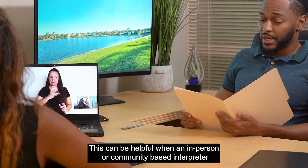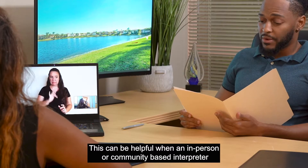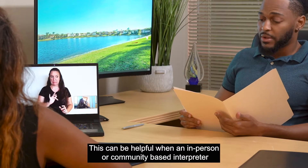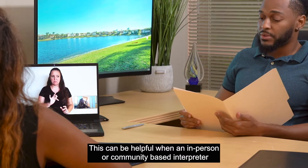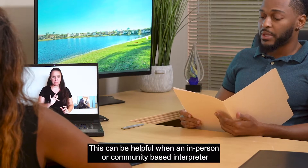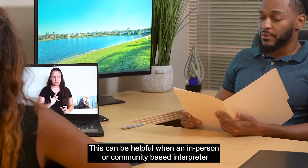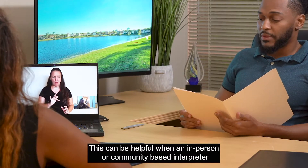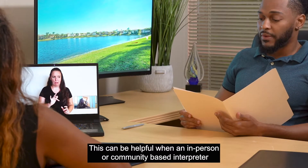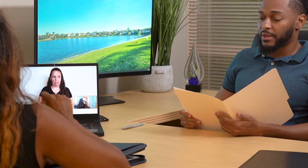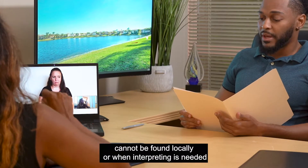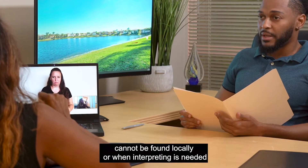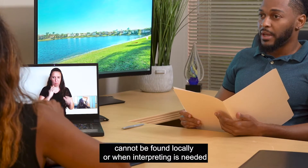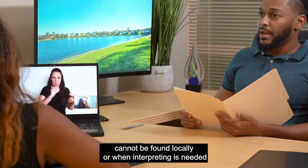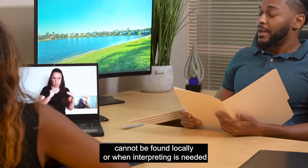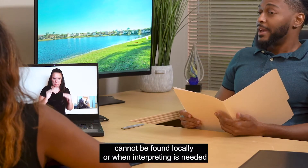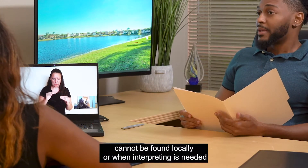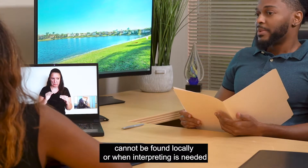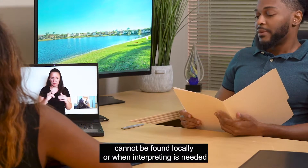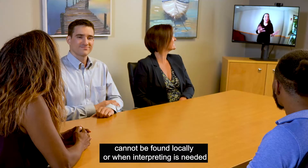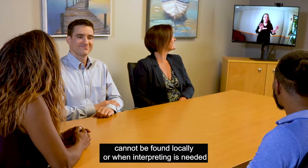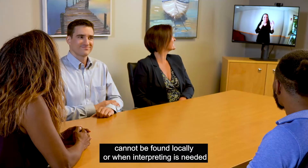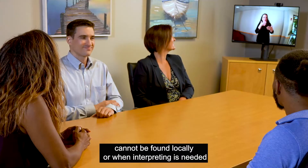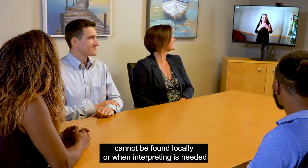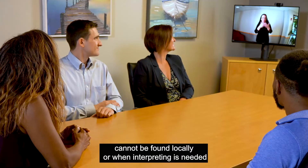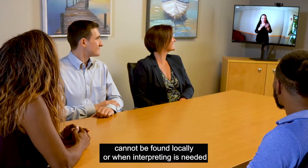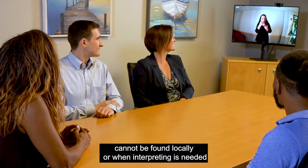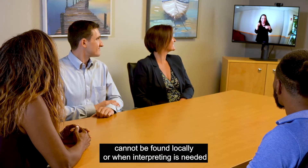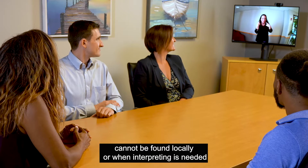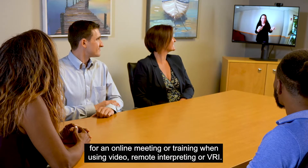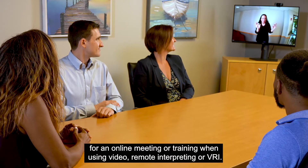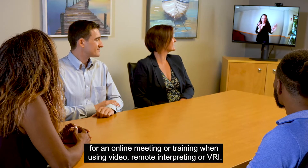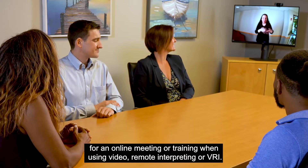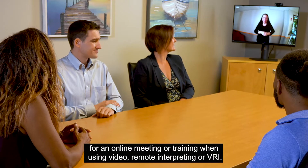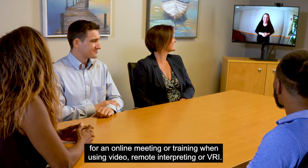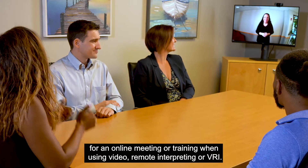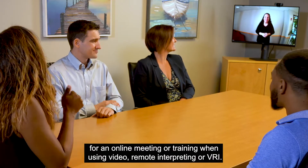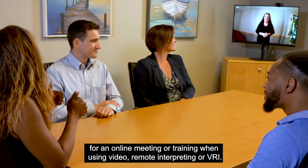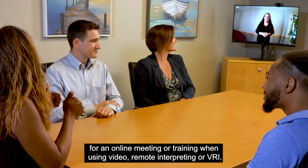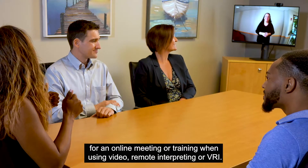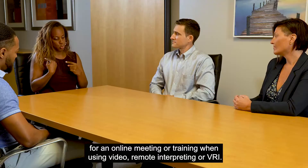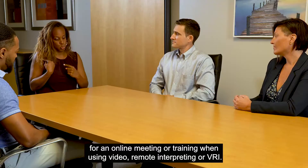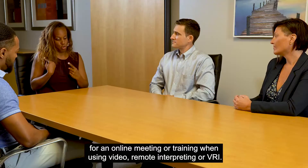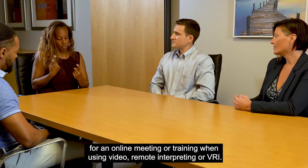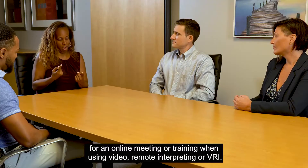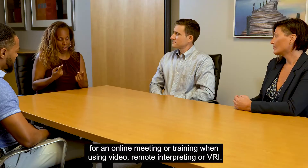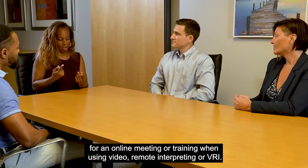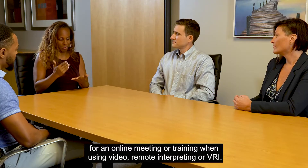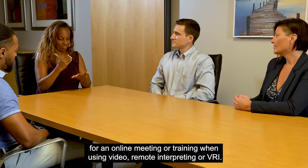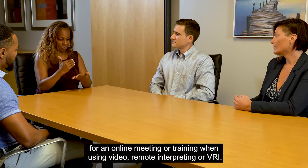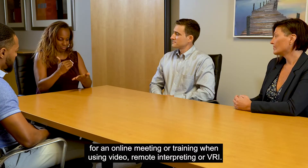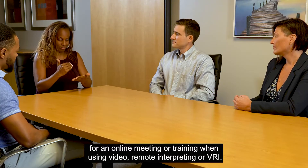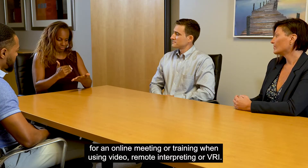or community-based interpreter cannot be found locally, or when interpreting is needed for an online meeting or training. When using